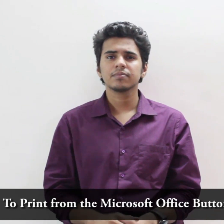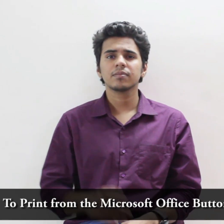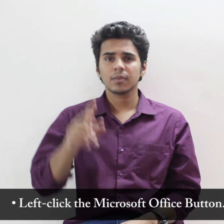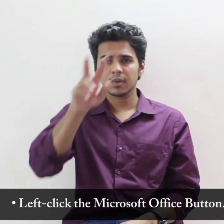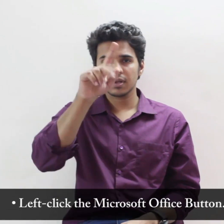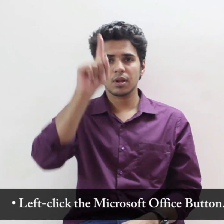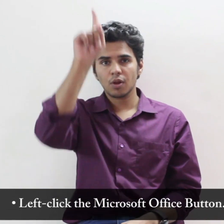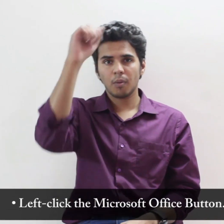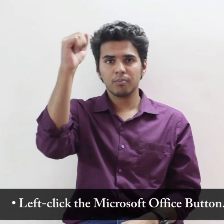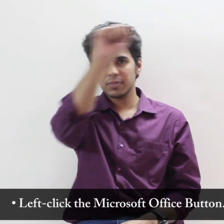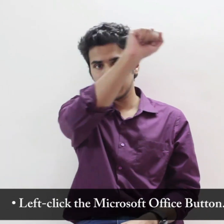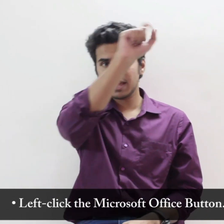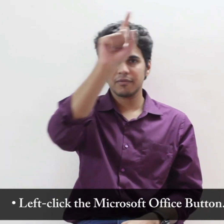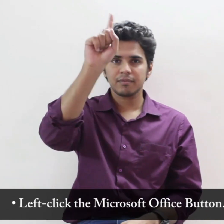left-click the Microsoft Office button.